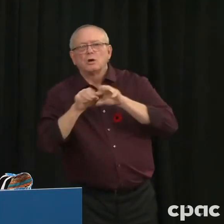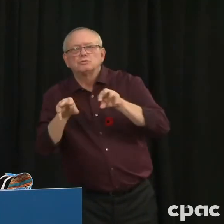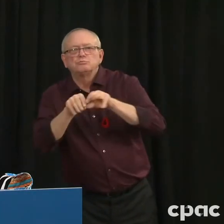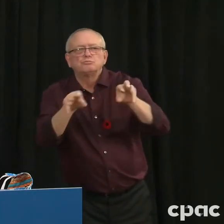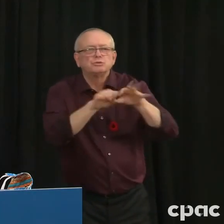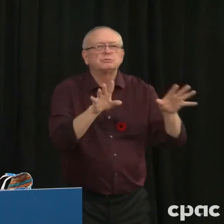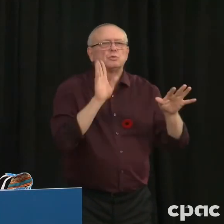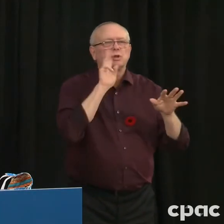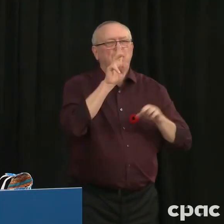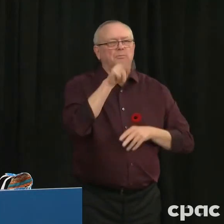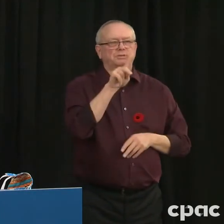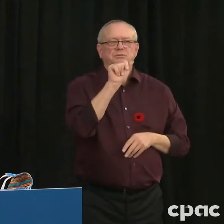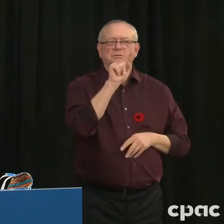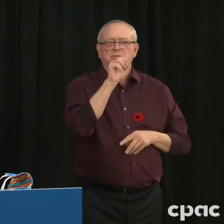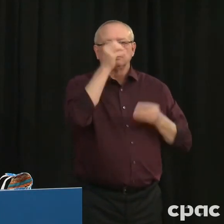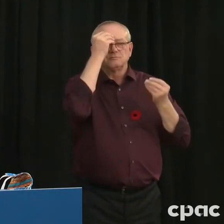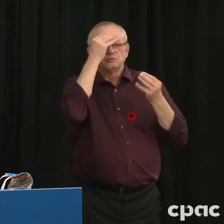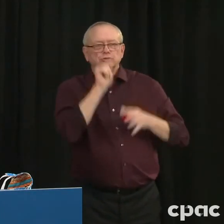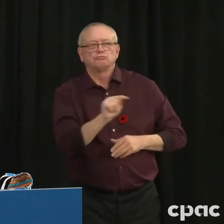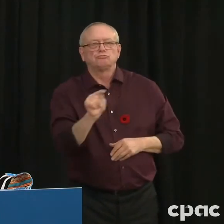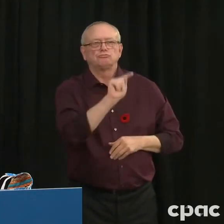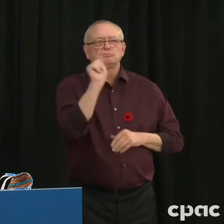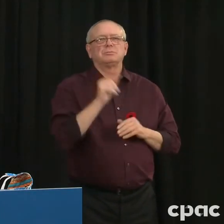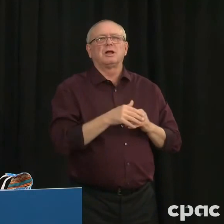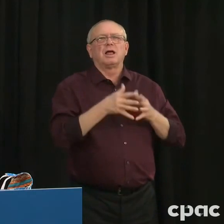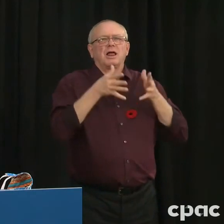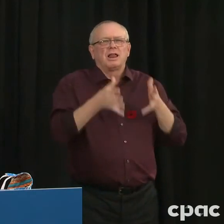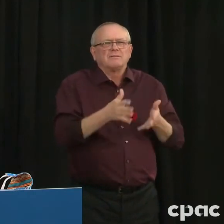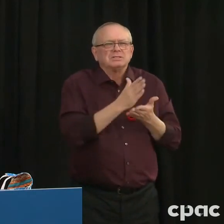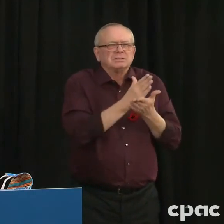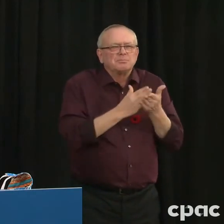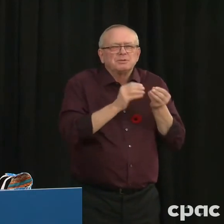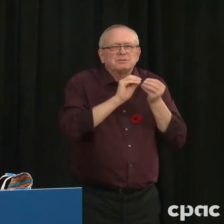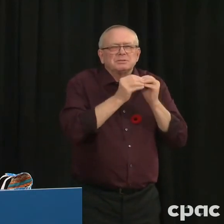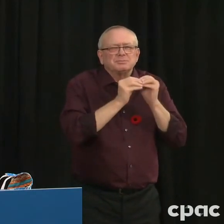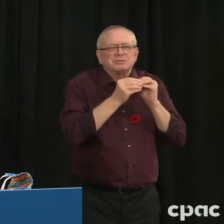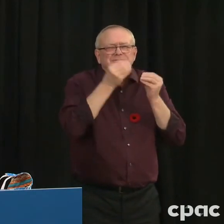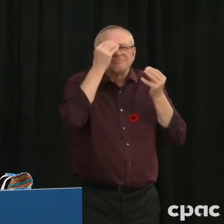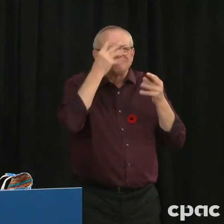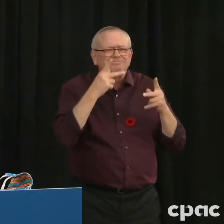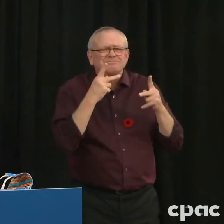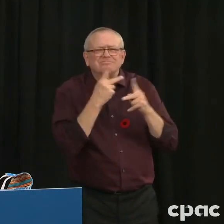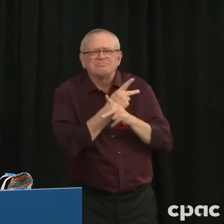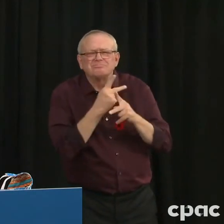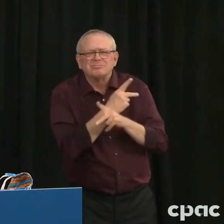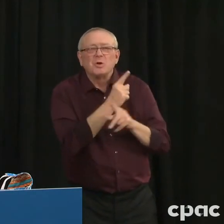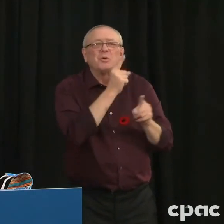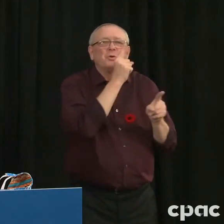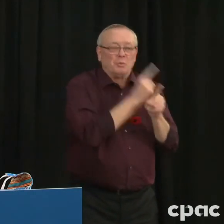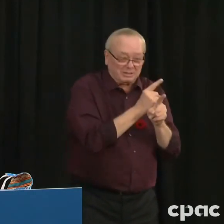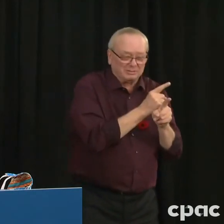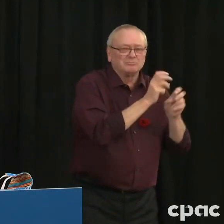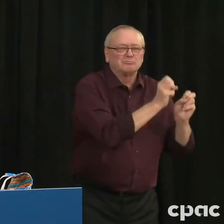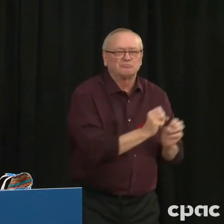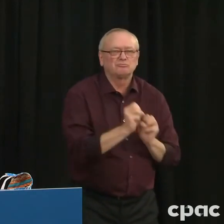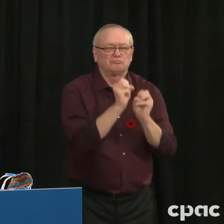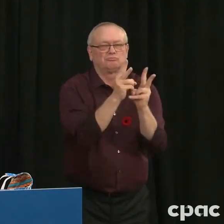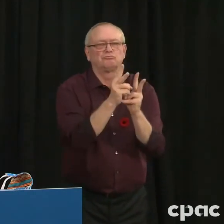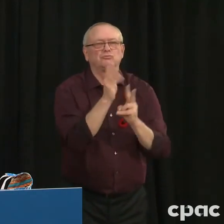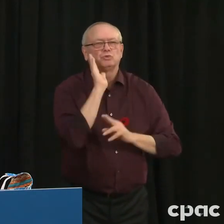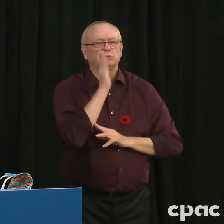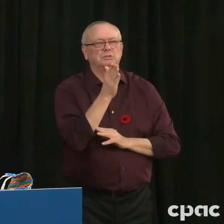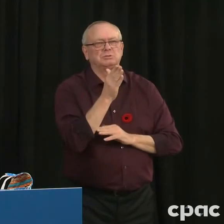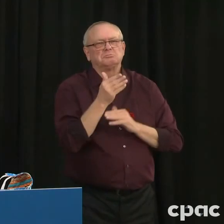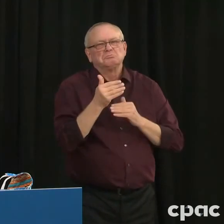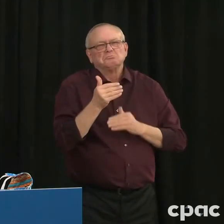being reconciled, and we will have that information updated as soon as possible later this week. We have committed to being as timely